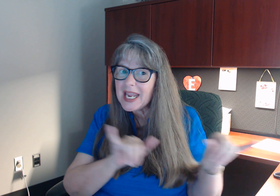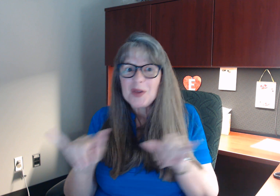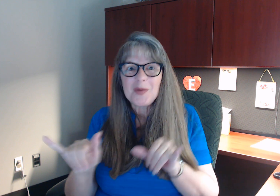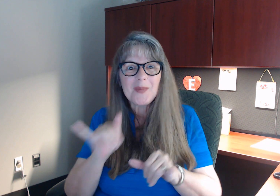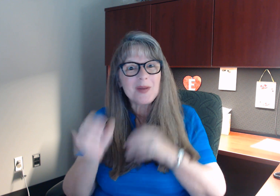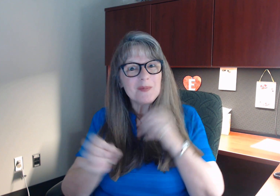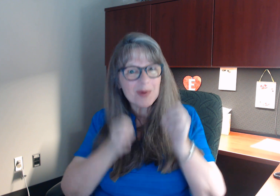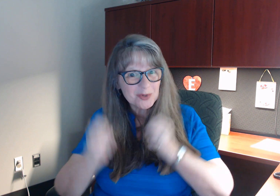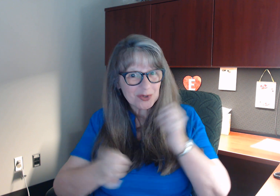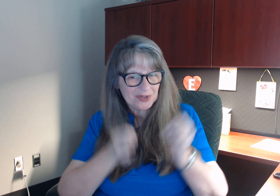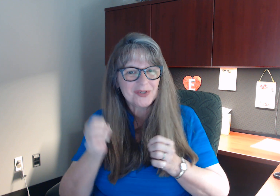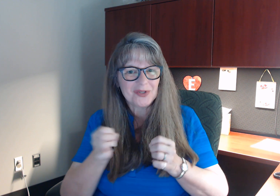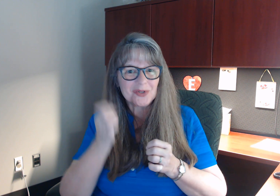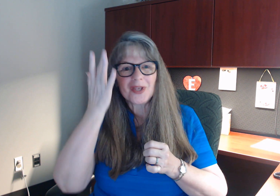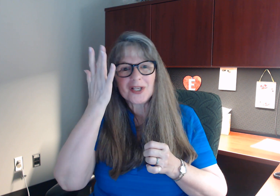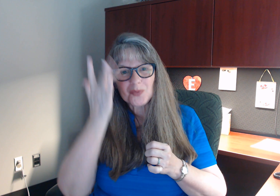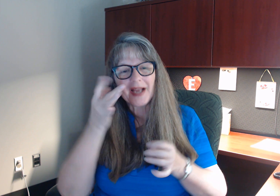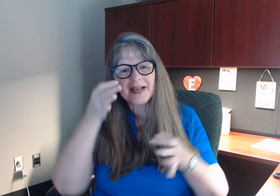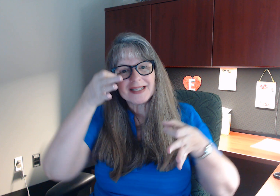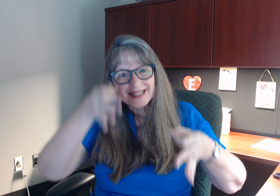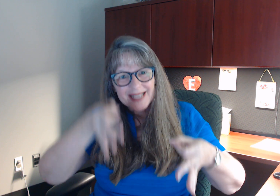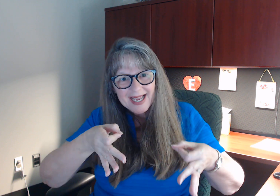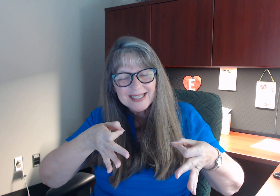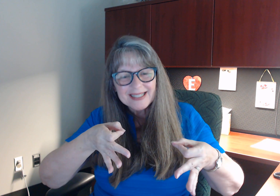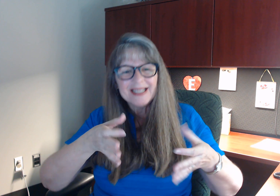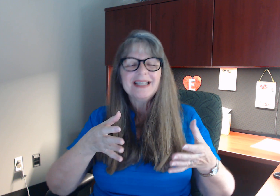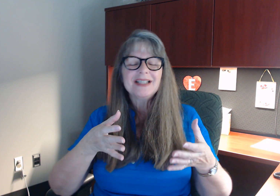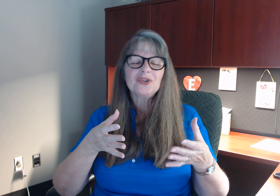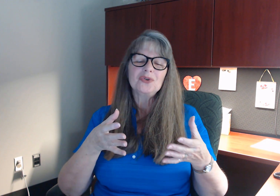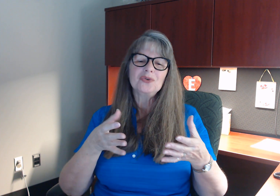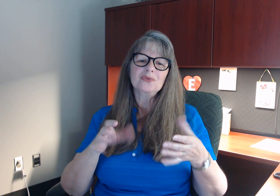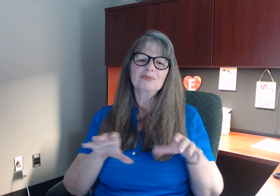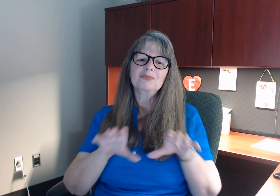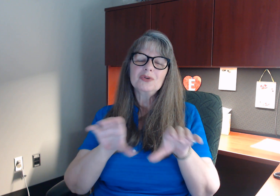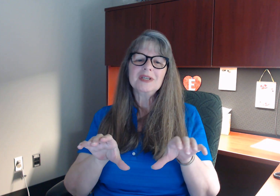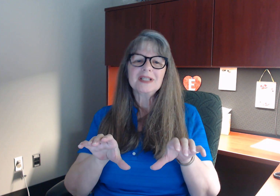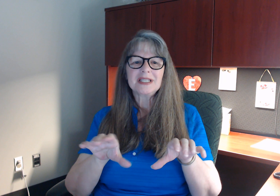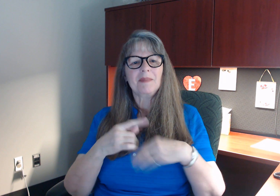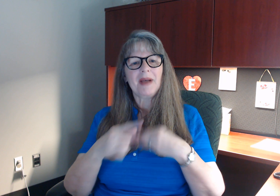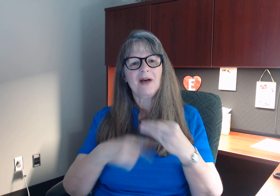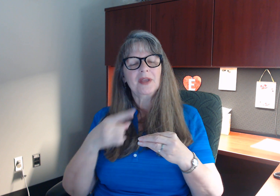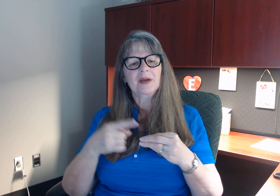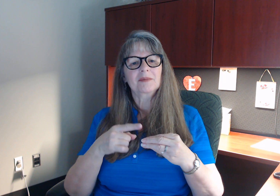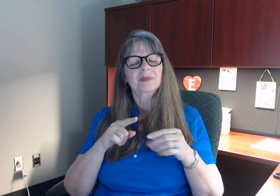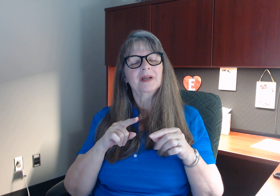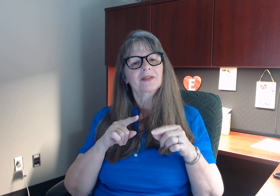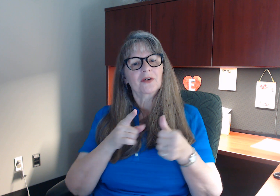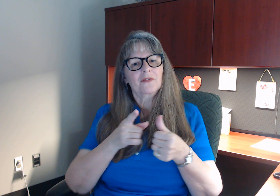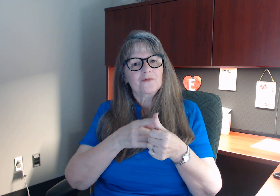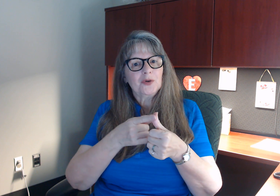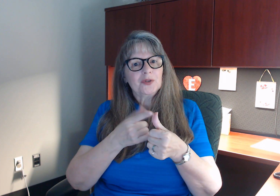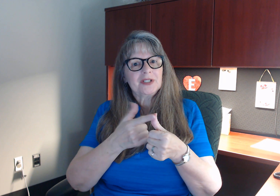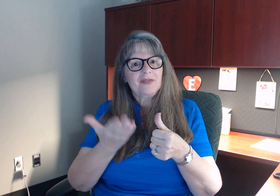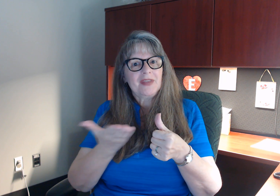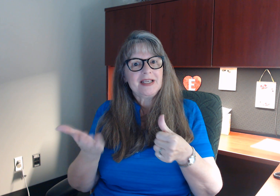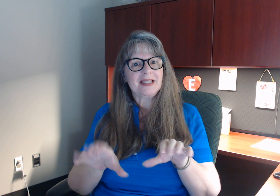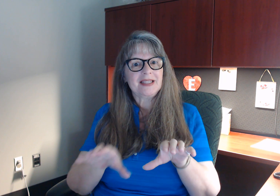same emotions. And so that's why I decided to do this about them, their first things that they